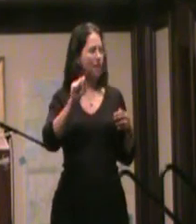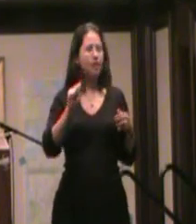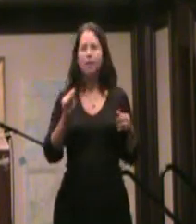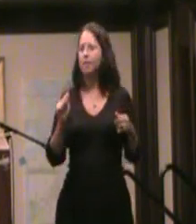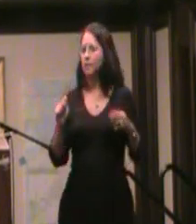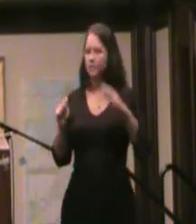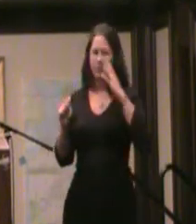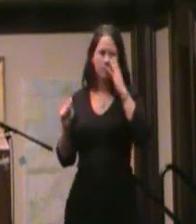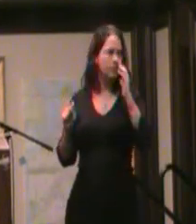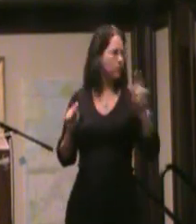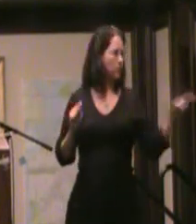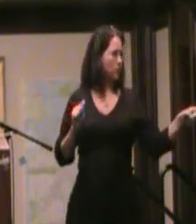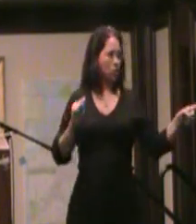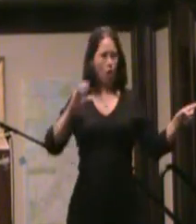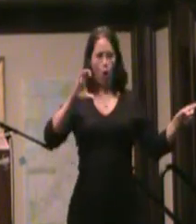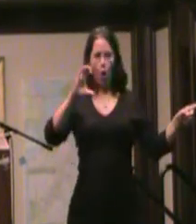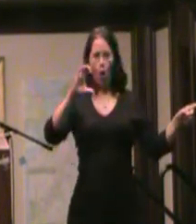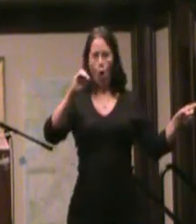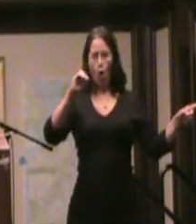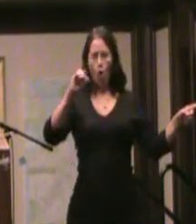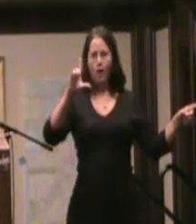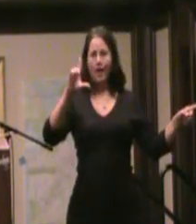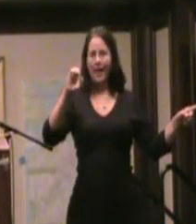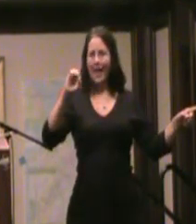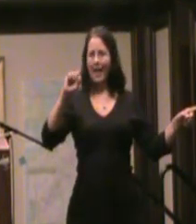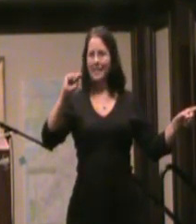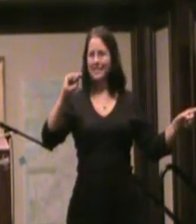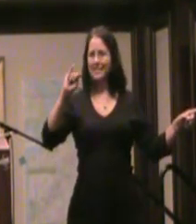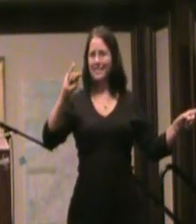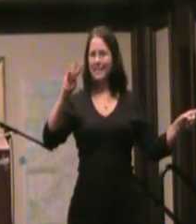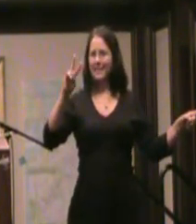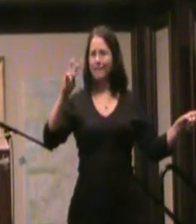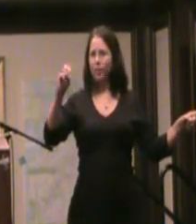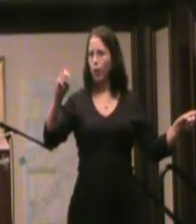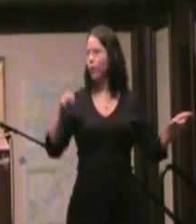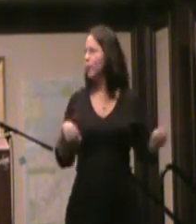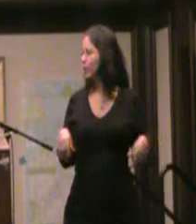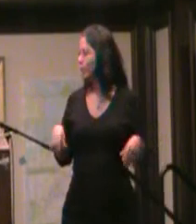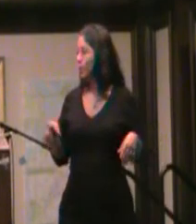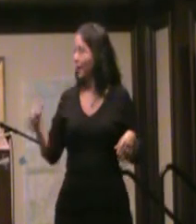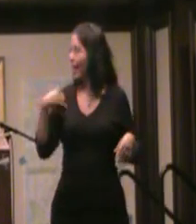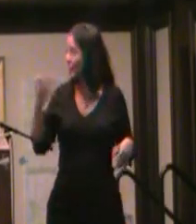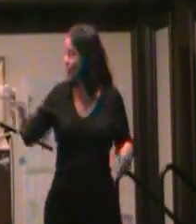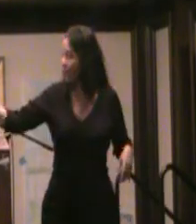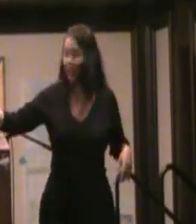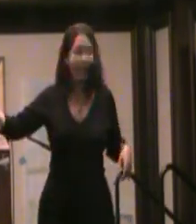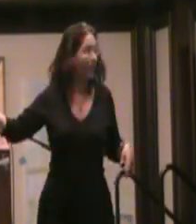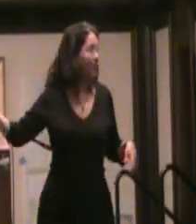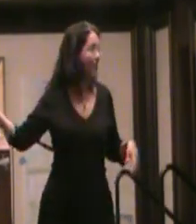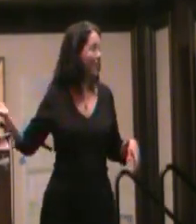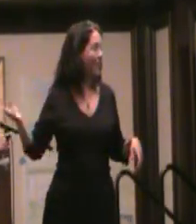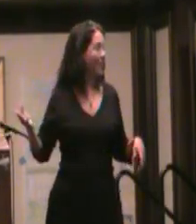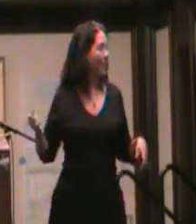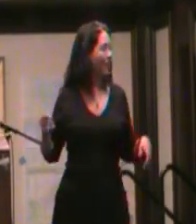Okay, buceta. Colectivo, that's another one. Right. Well, I have it right there.